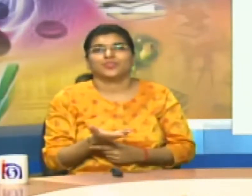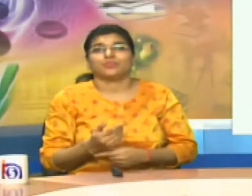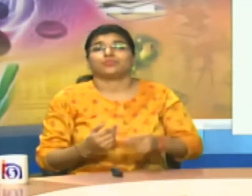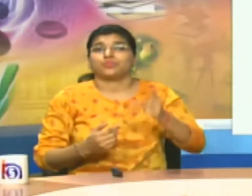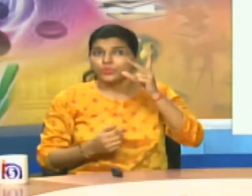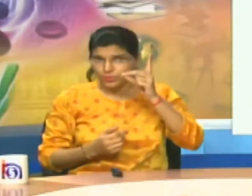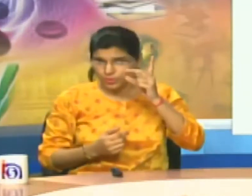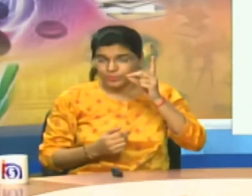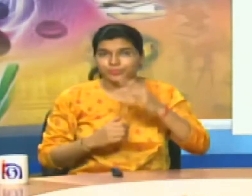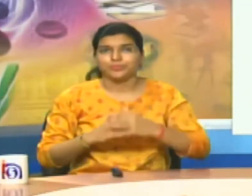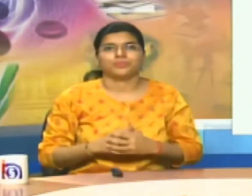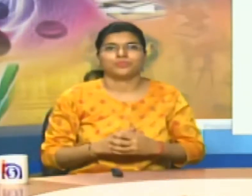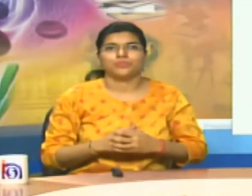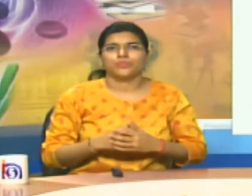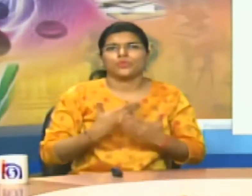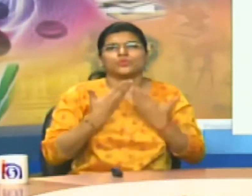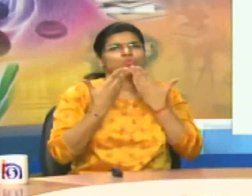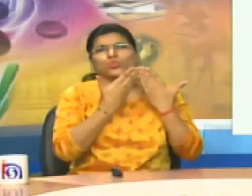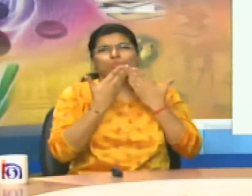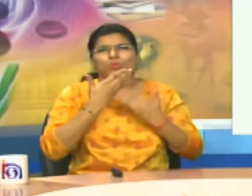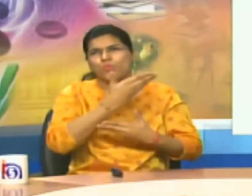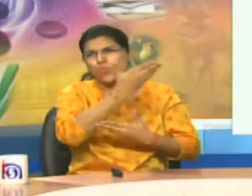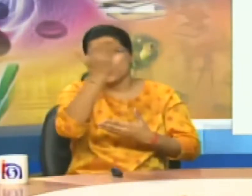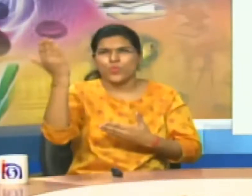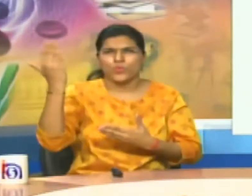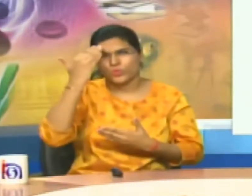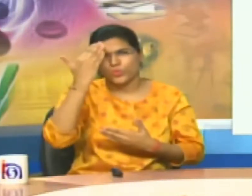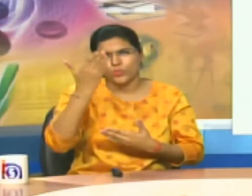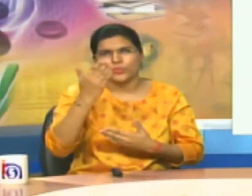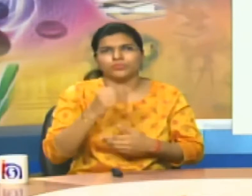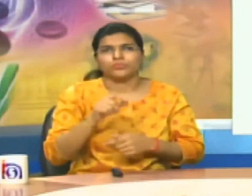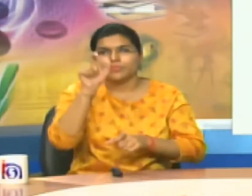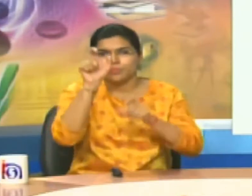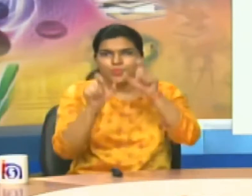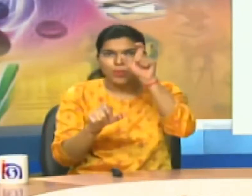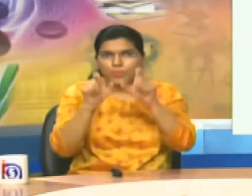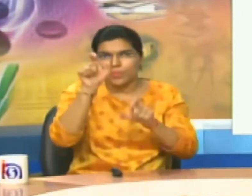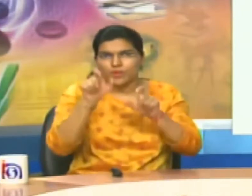formation that makes us understand.